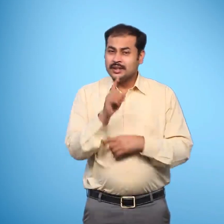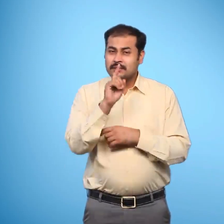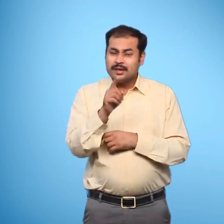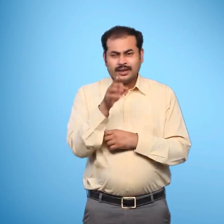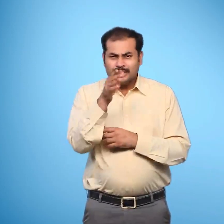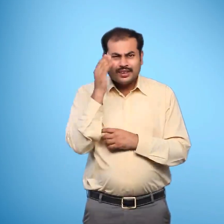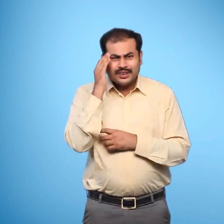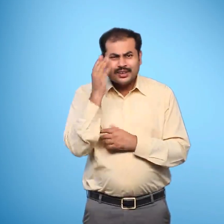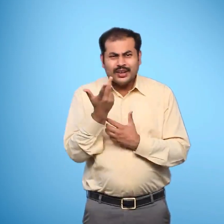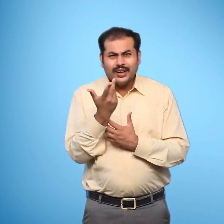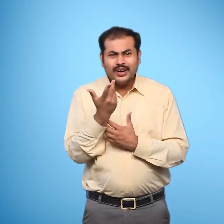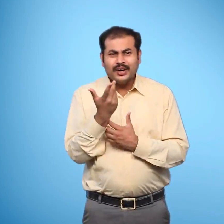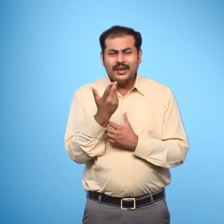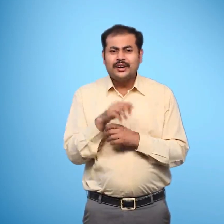But do you know